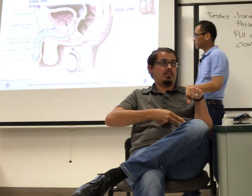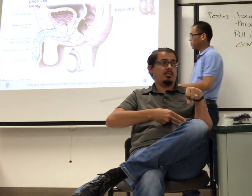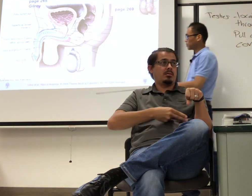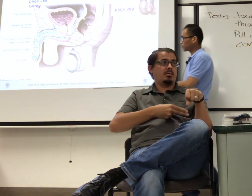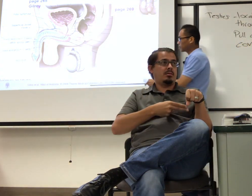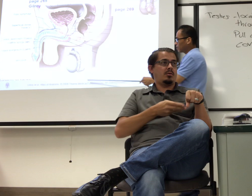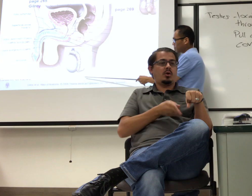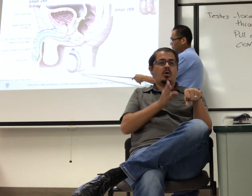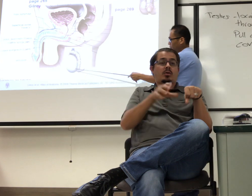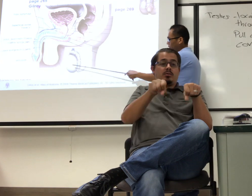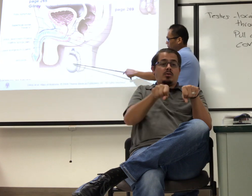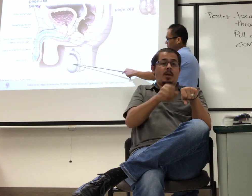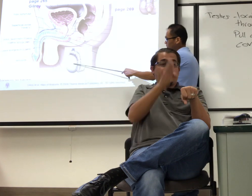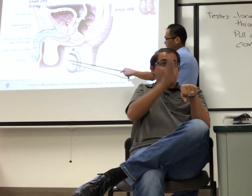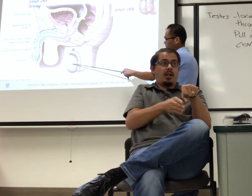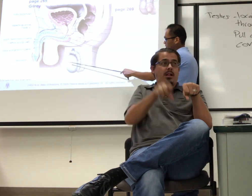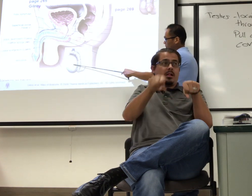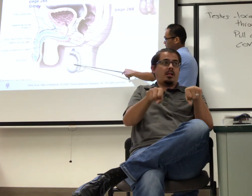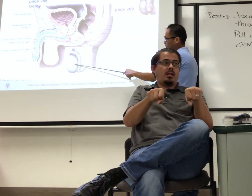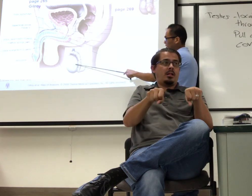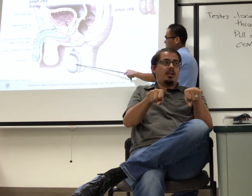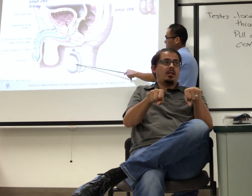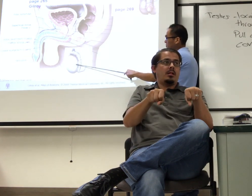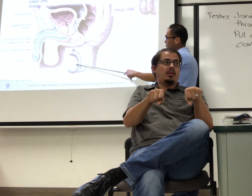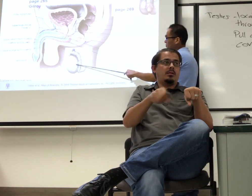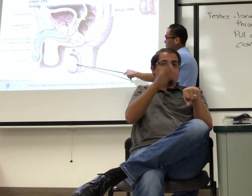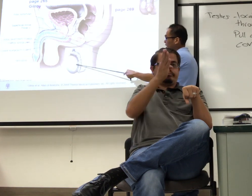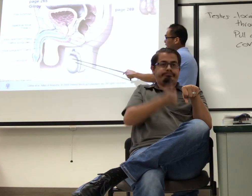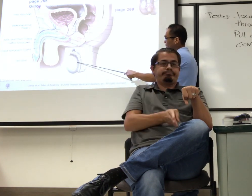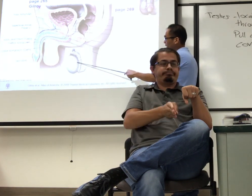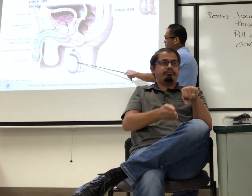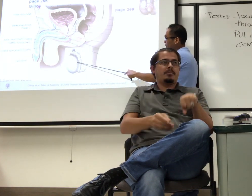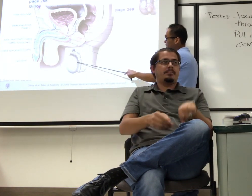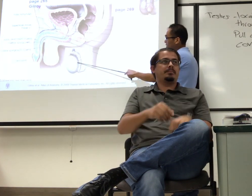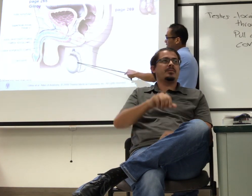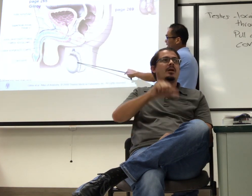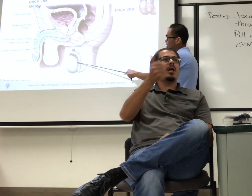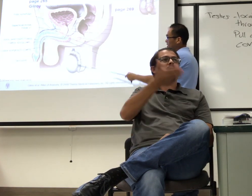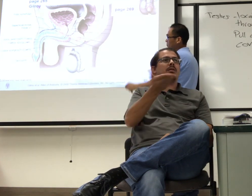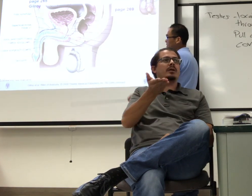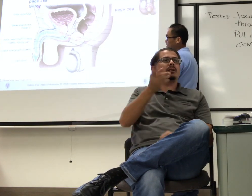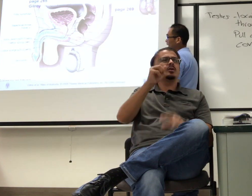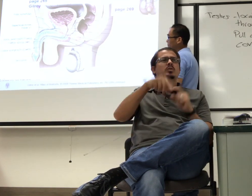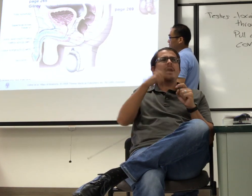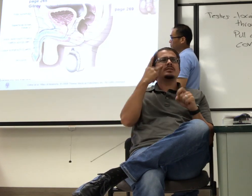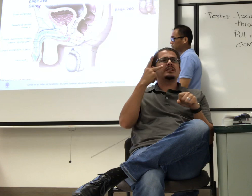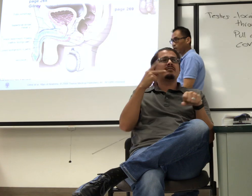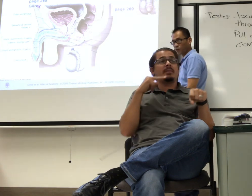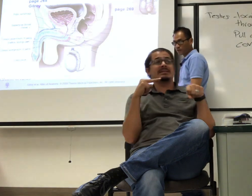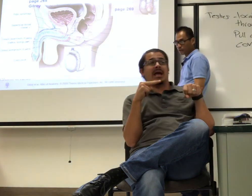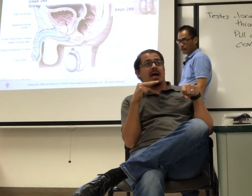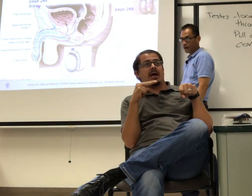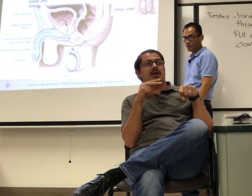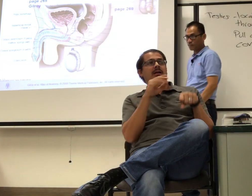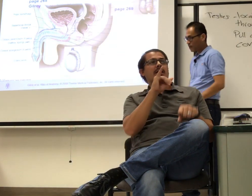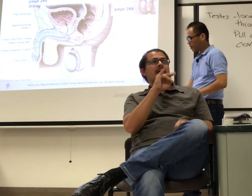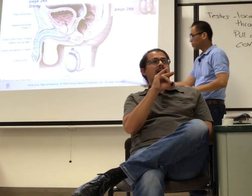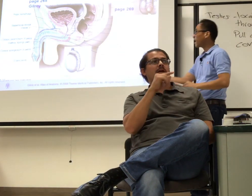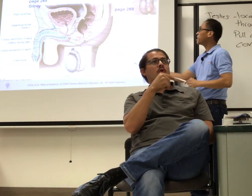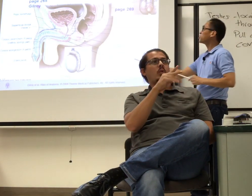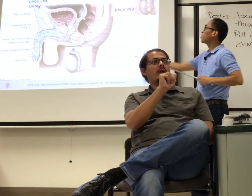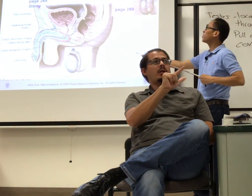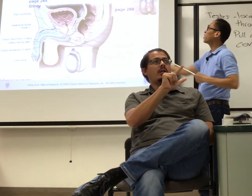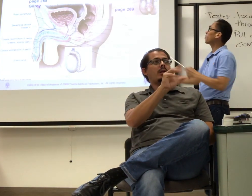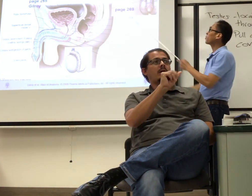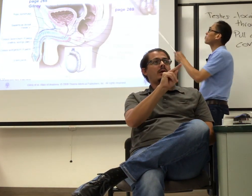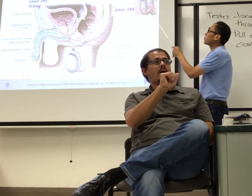the two testicles. So I put one in there. That's testes epididymis. The other thing that you can't see from the side view is the inguinal canal. So